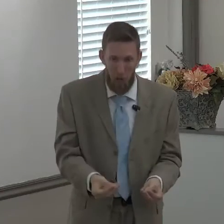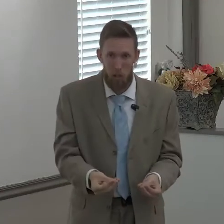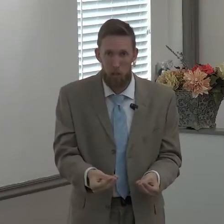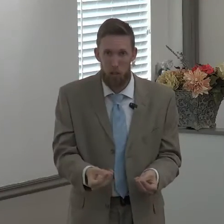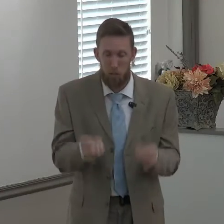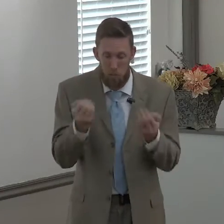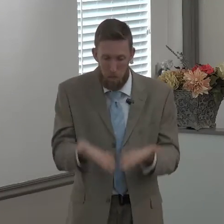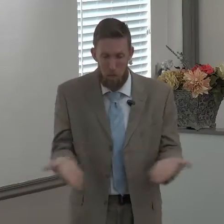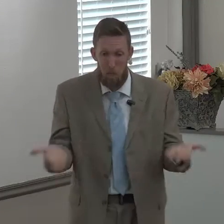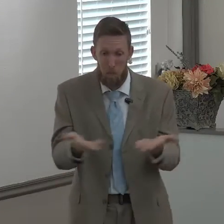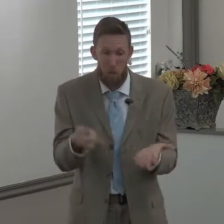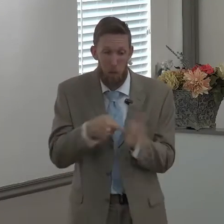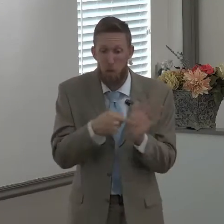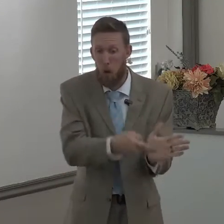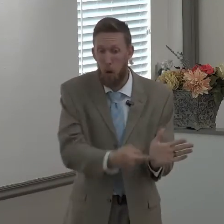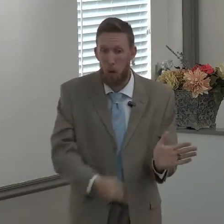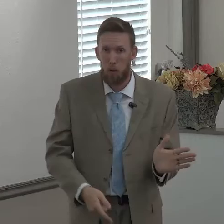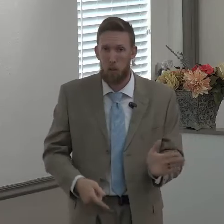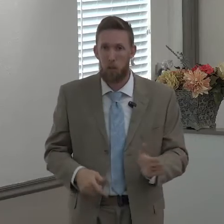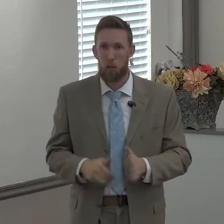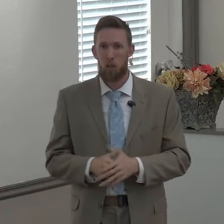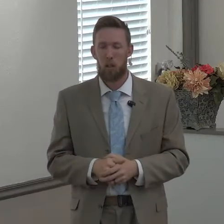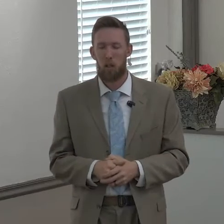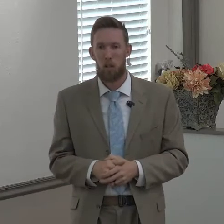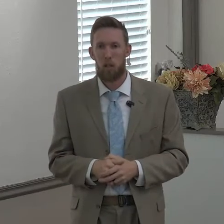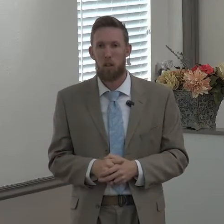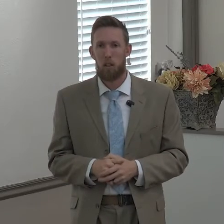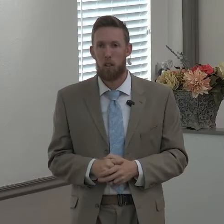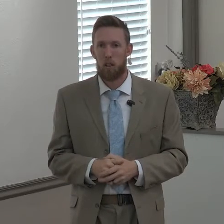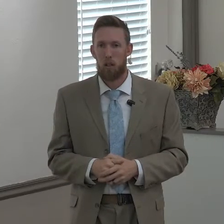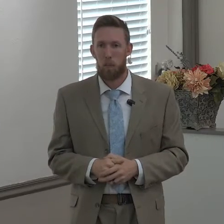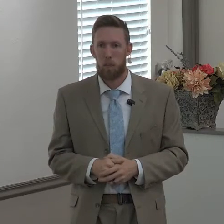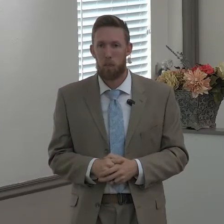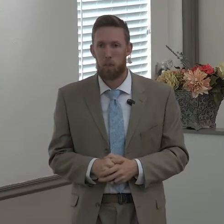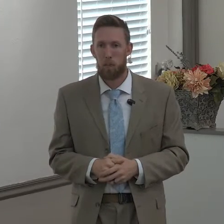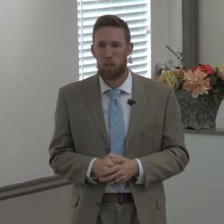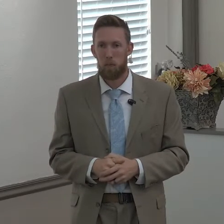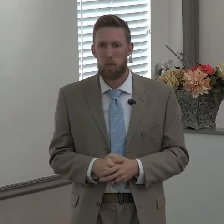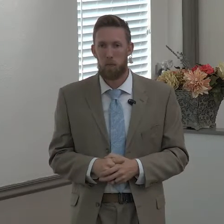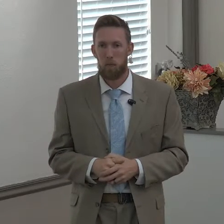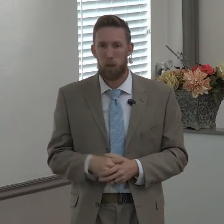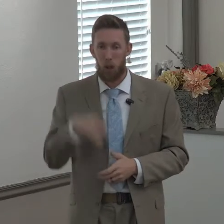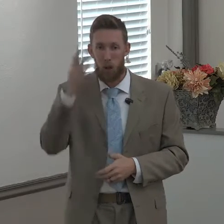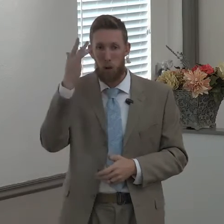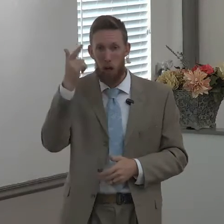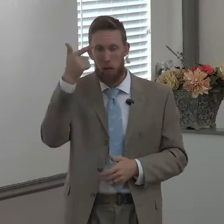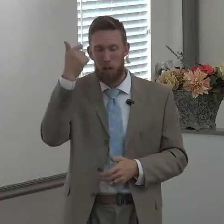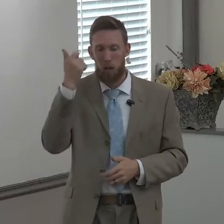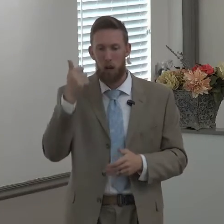again. They will not resurrect themselves again